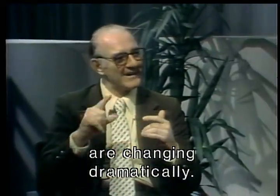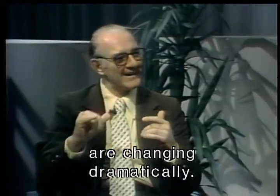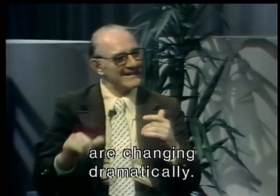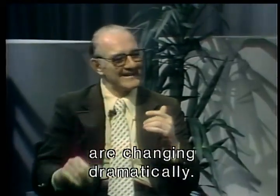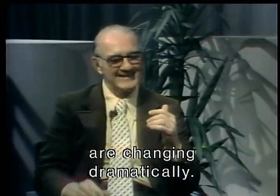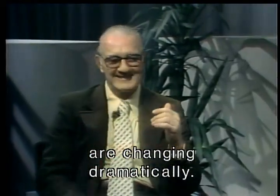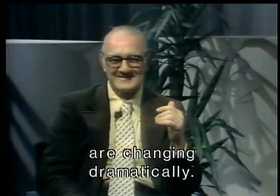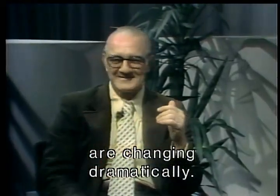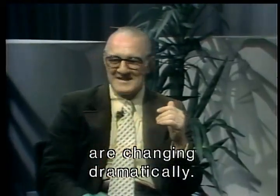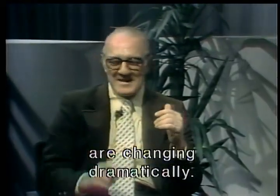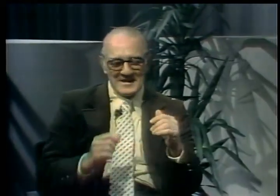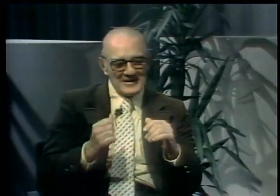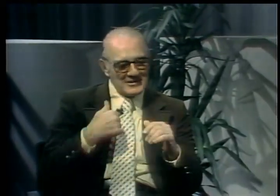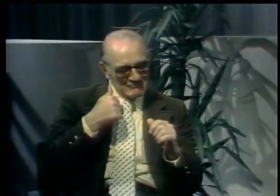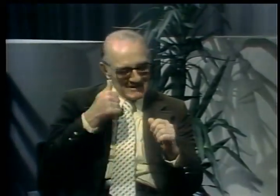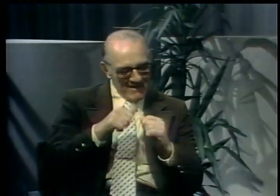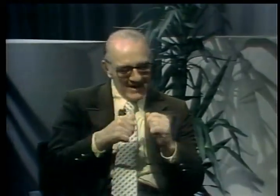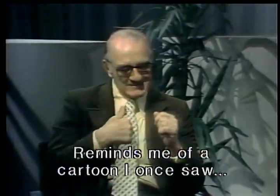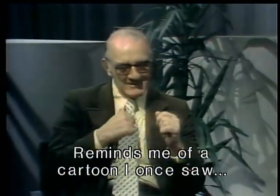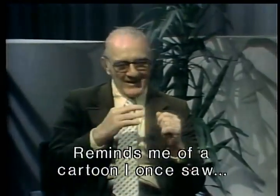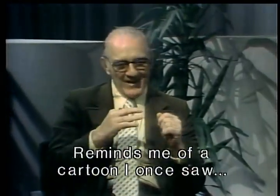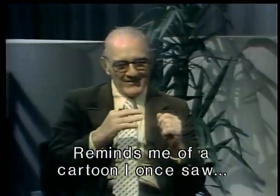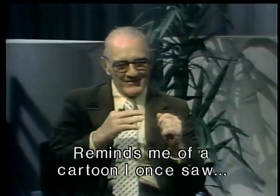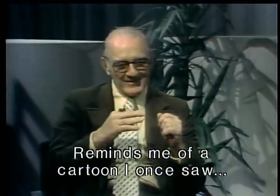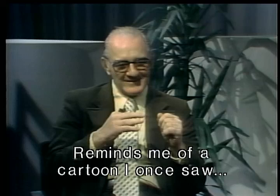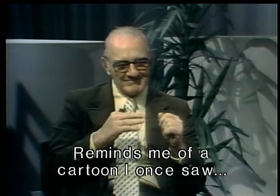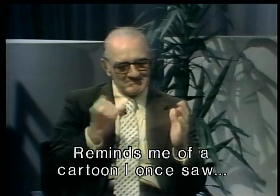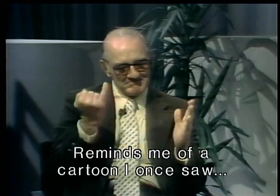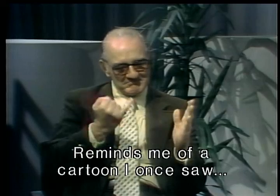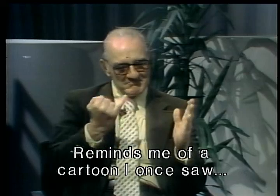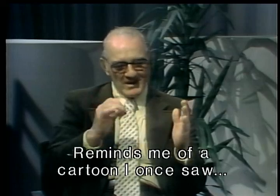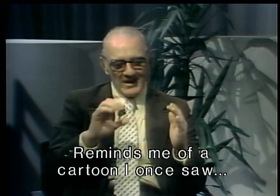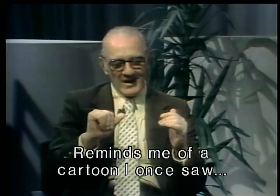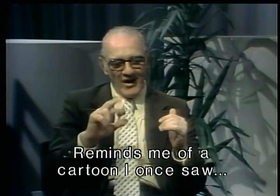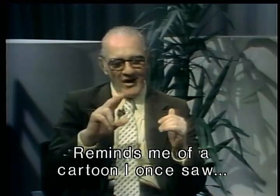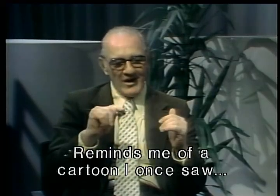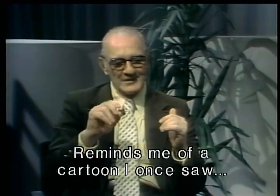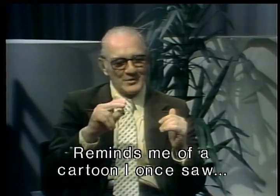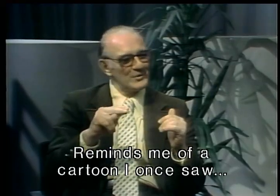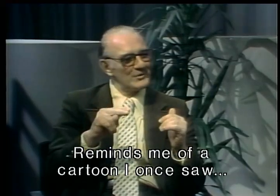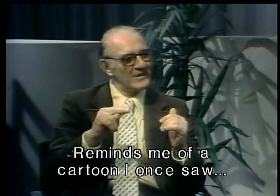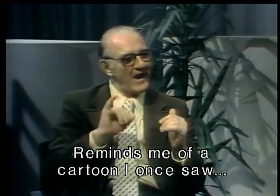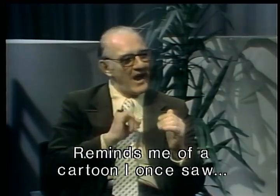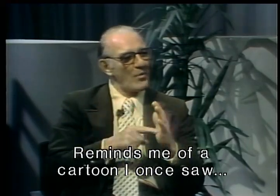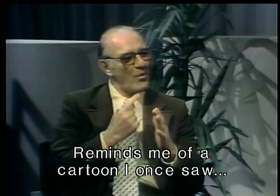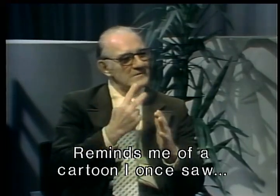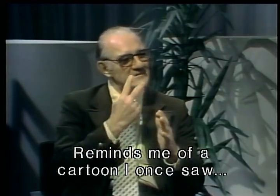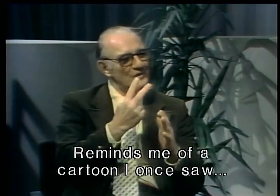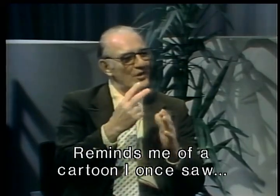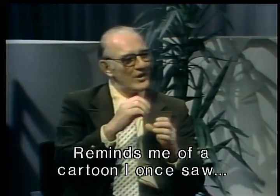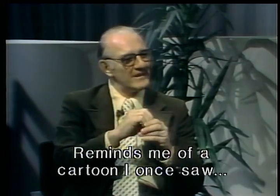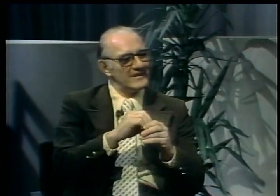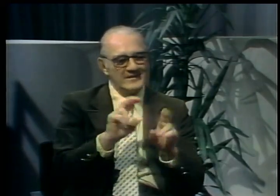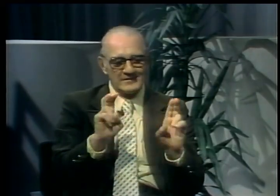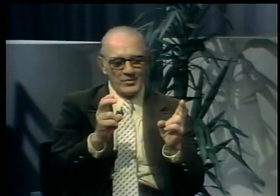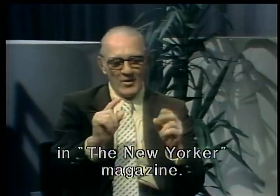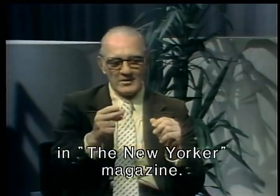dramatically. Reminds me of a cartoon I once saw in, quote,